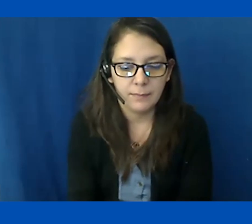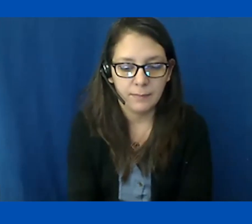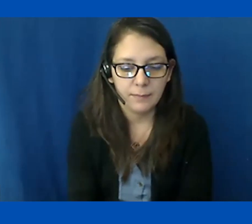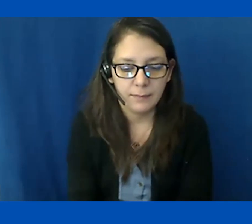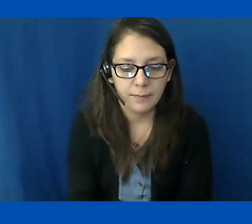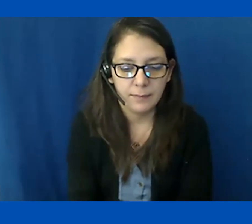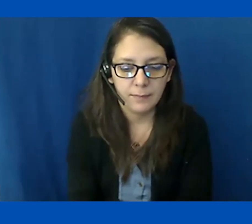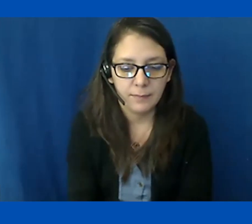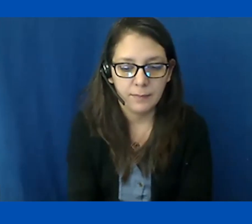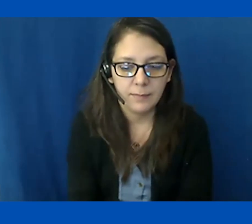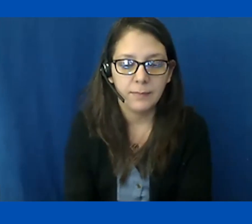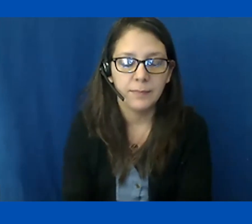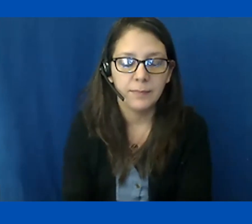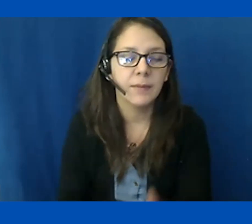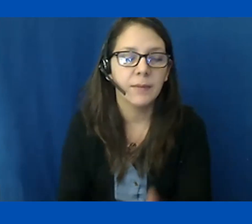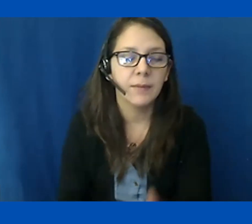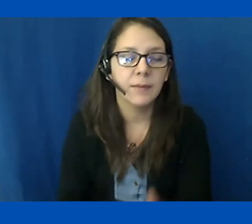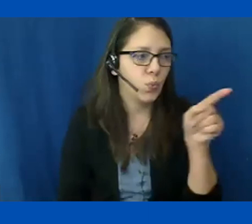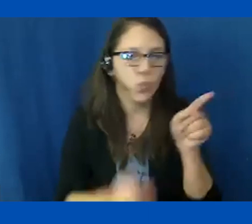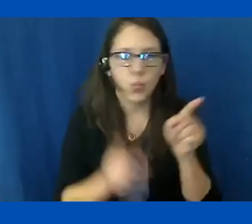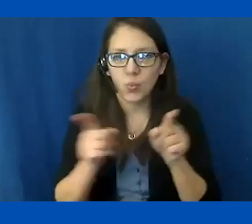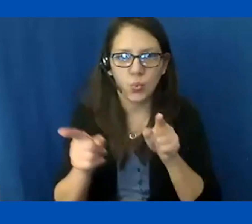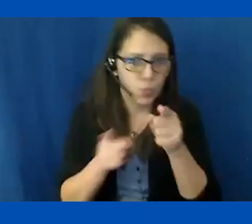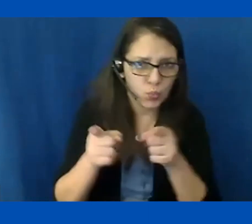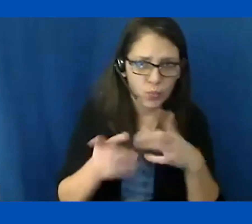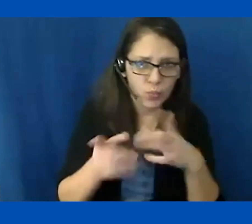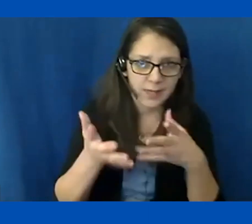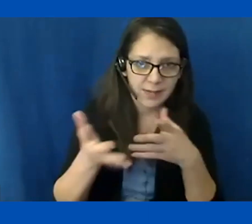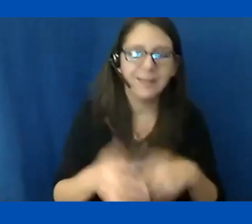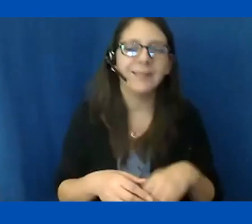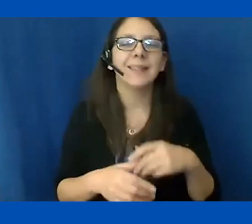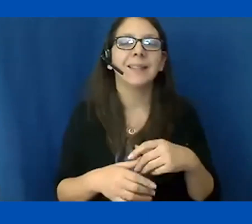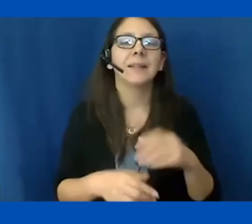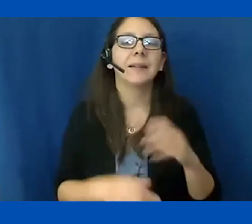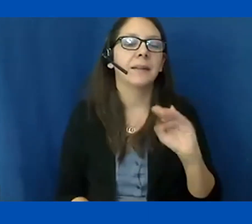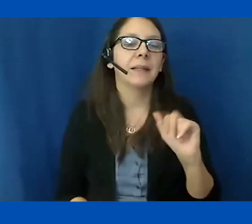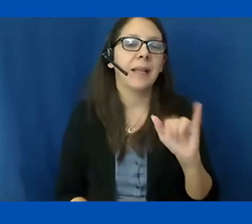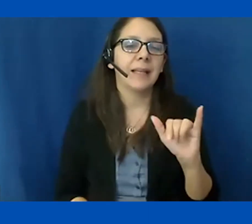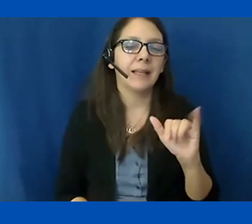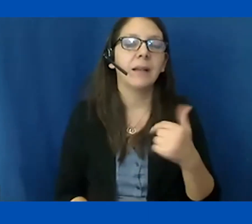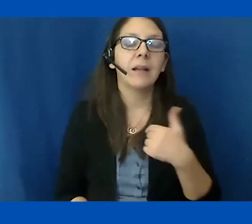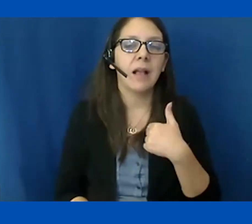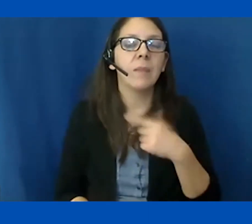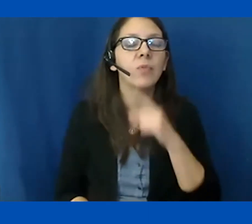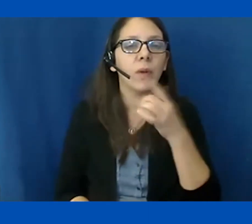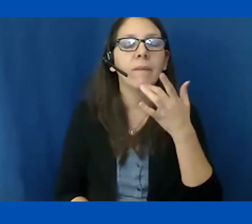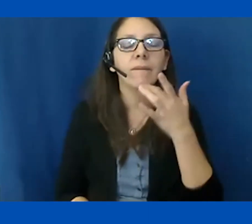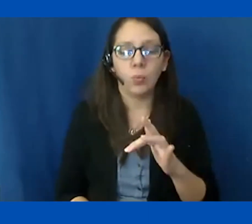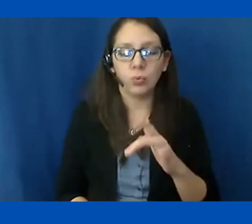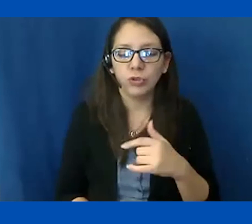quick. I have been very fortunate. I recognize the fact